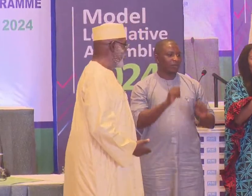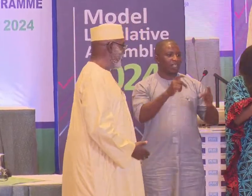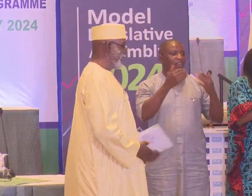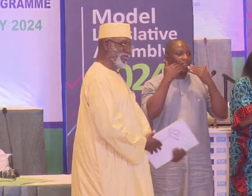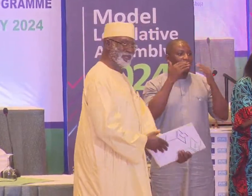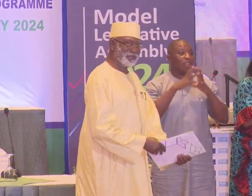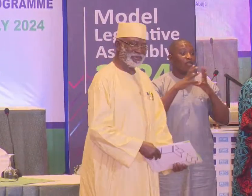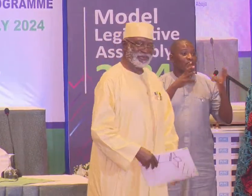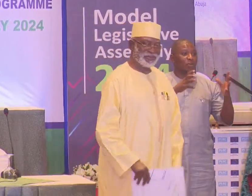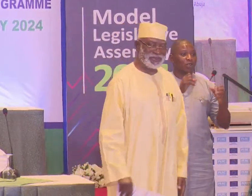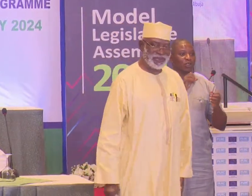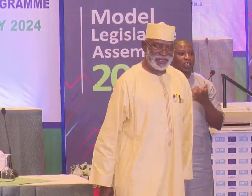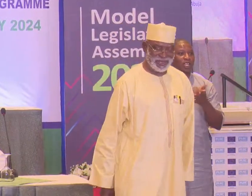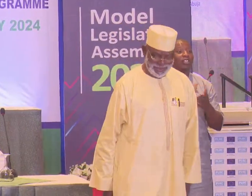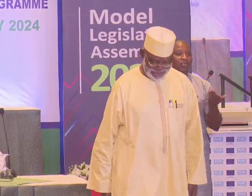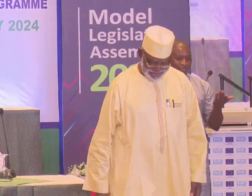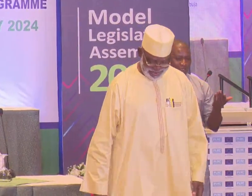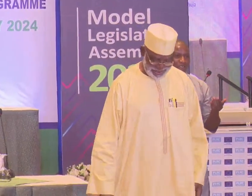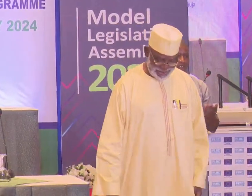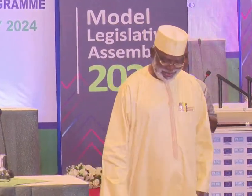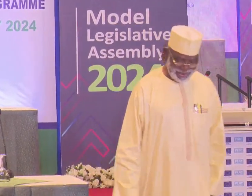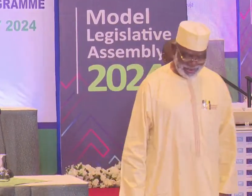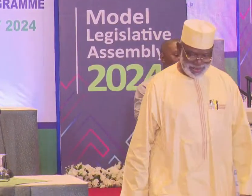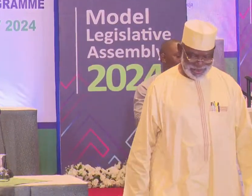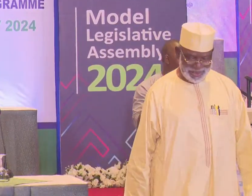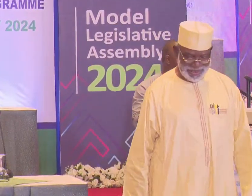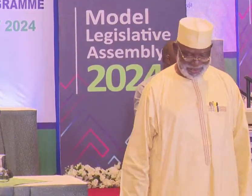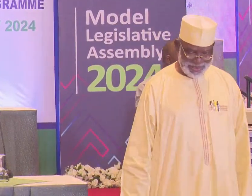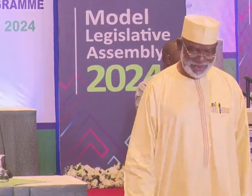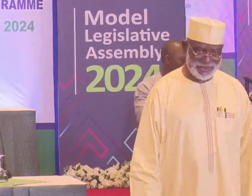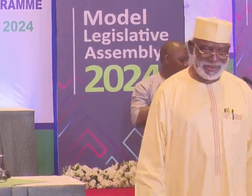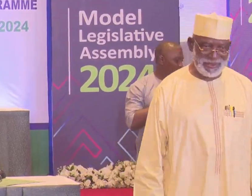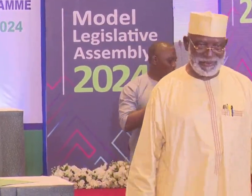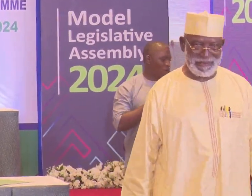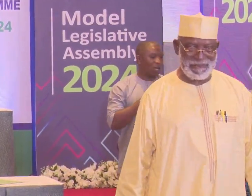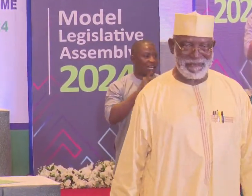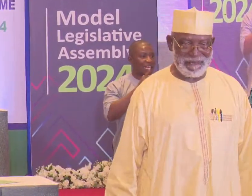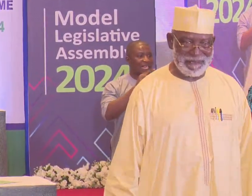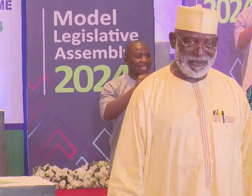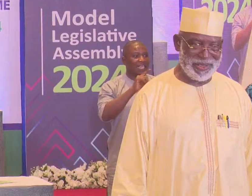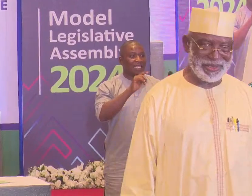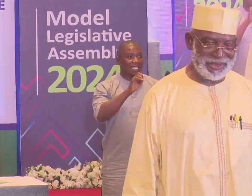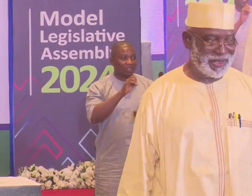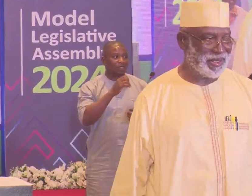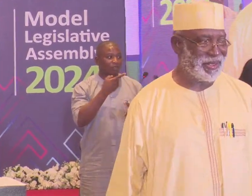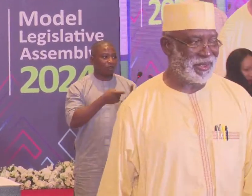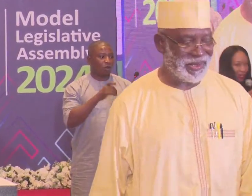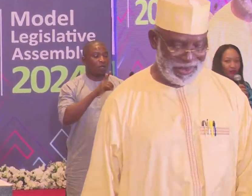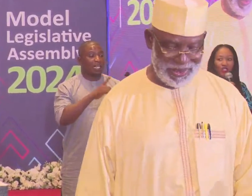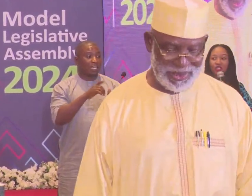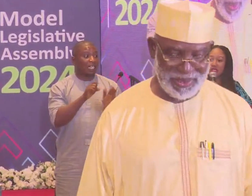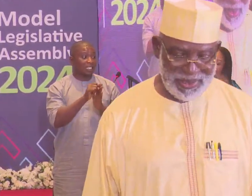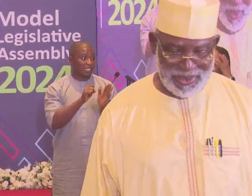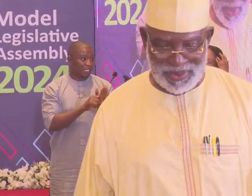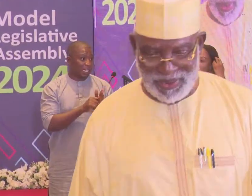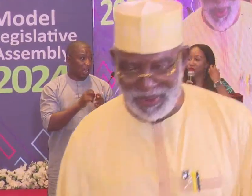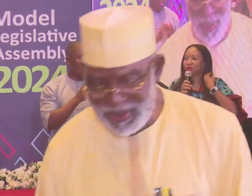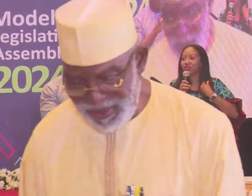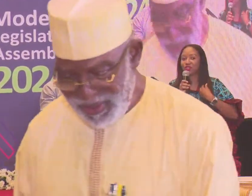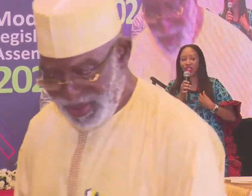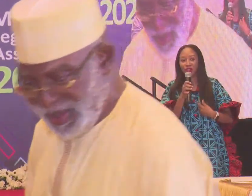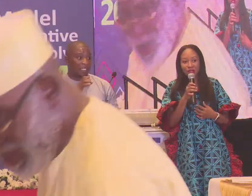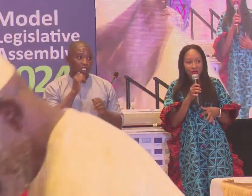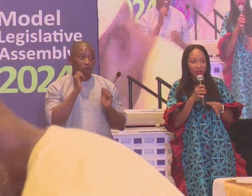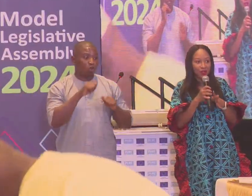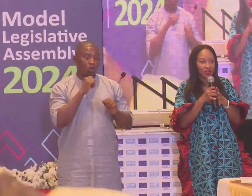you very much. So that's all. So we have one of our interns from Delta State, Pretty, Ufoma. Unfortunately, she couldn't